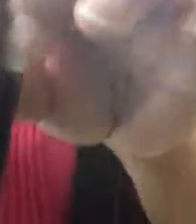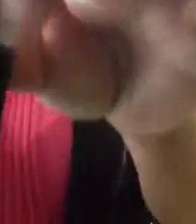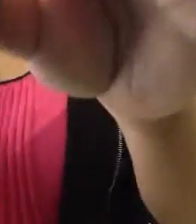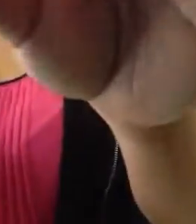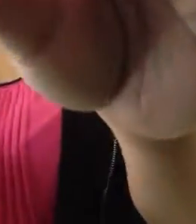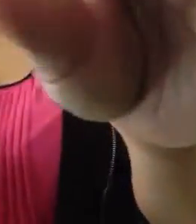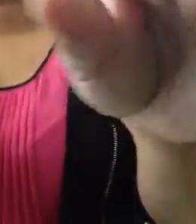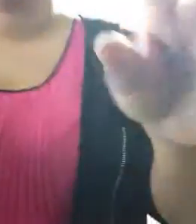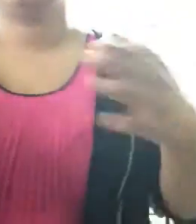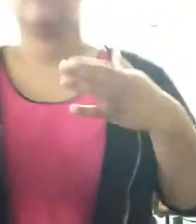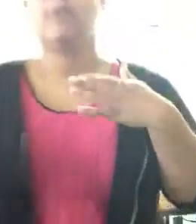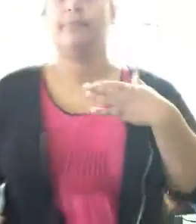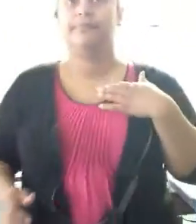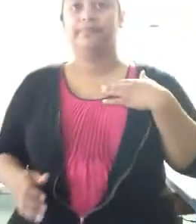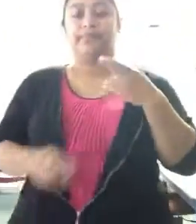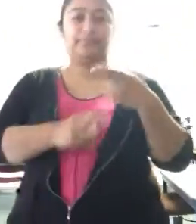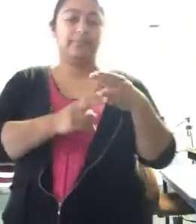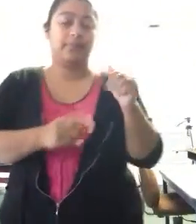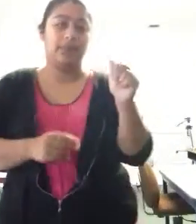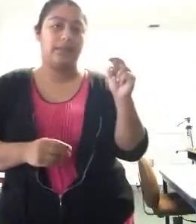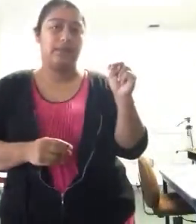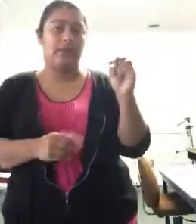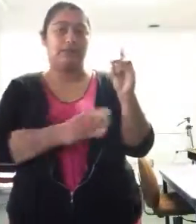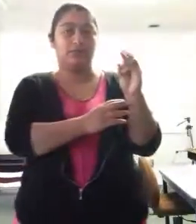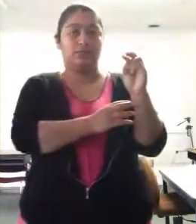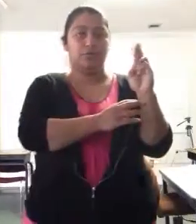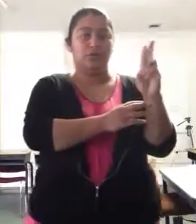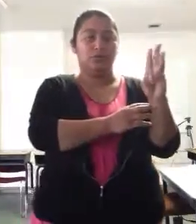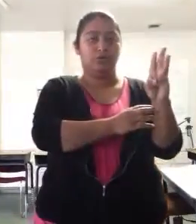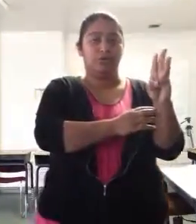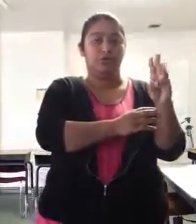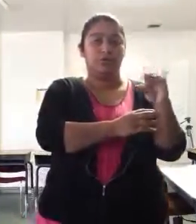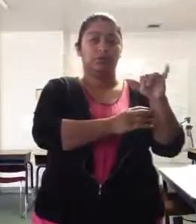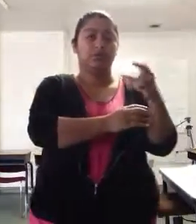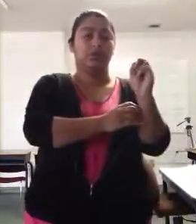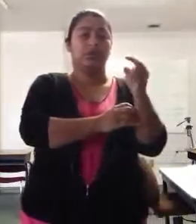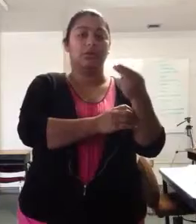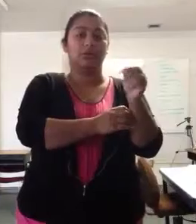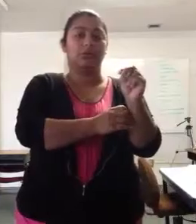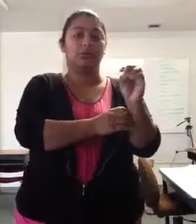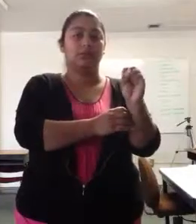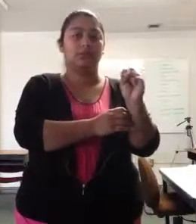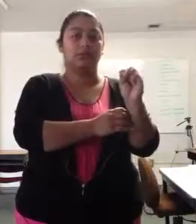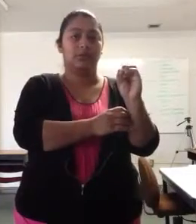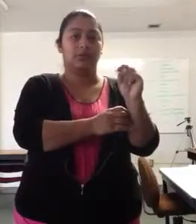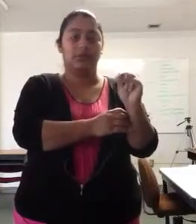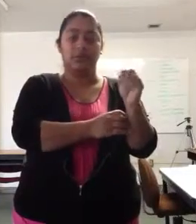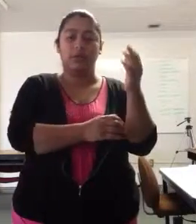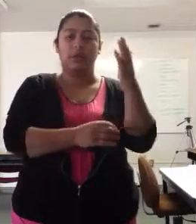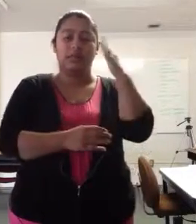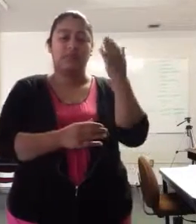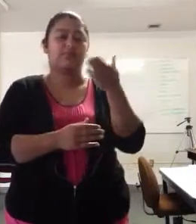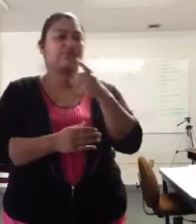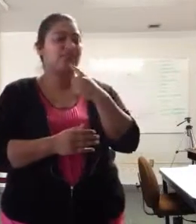ready to start your algebra tutoring. Like I said in the previous video, I don't know if you're already in Algebra 1 looking for some